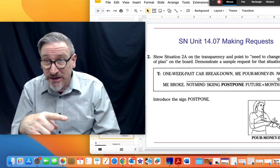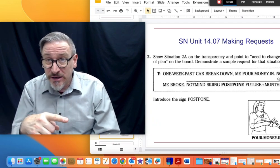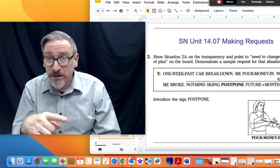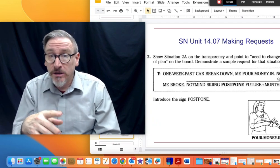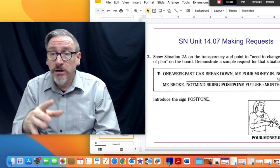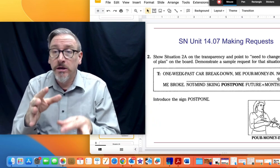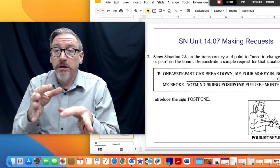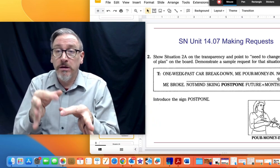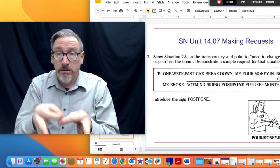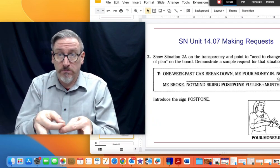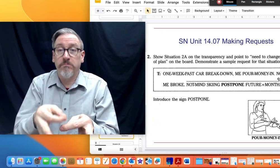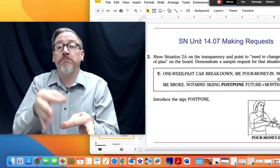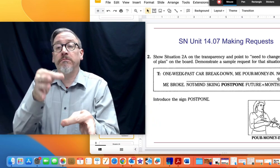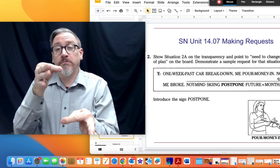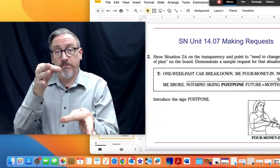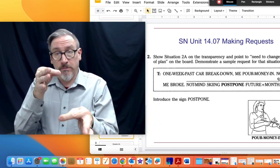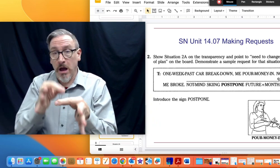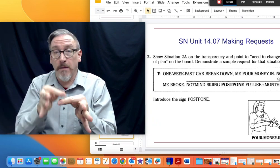mind